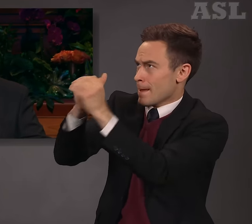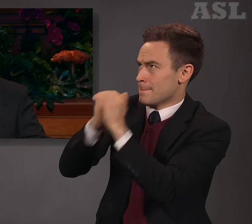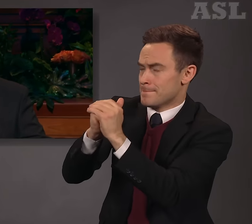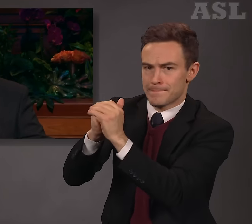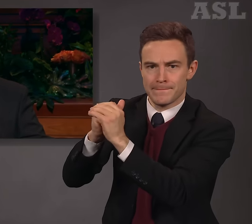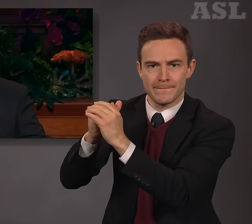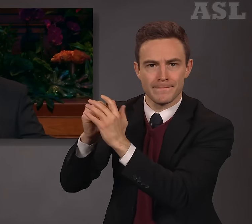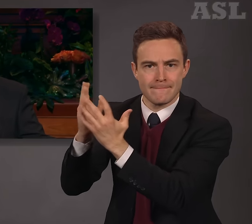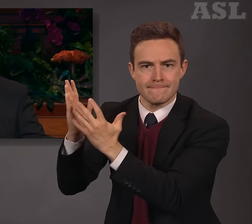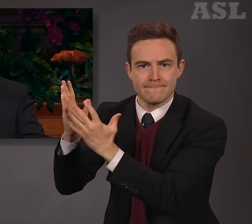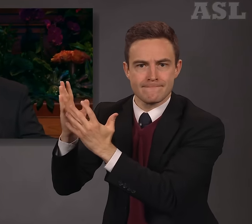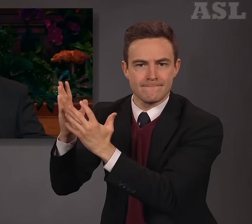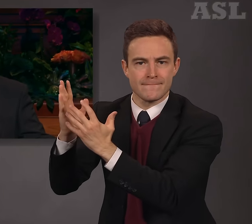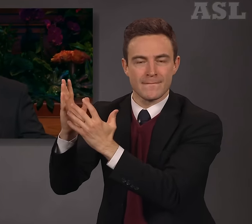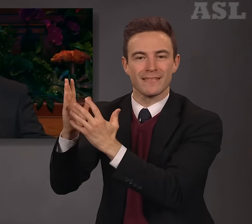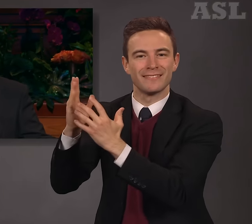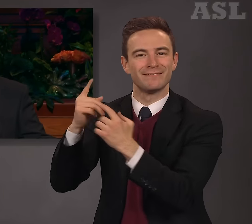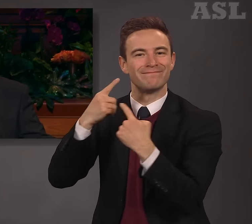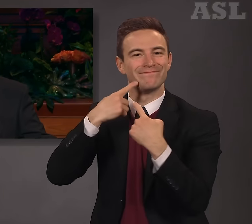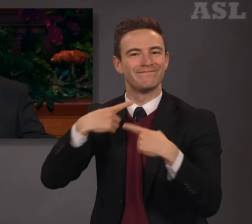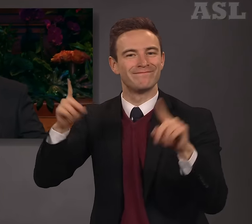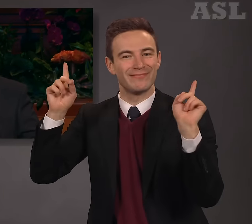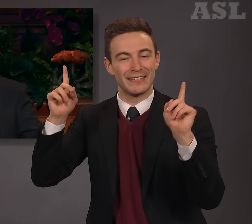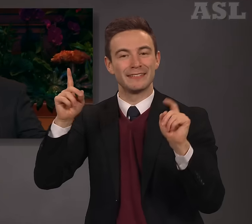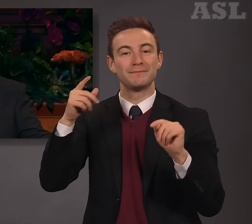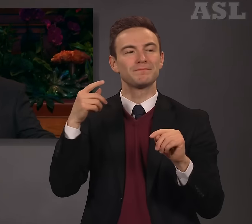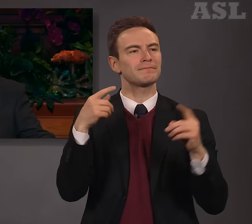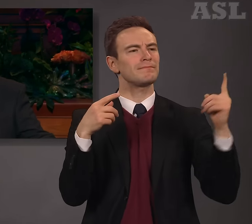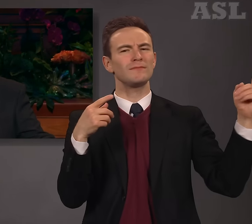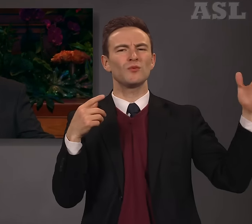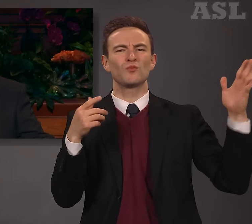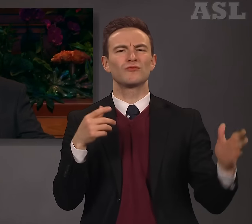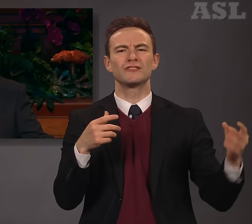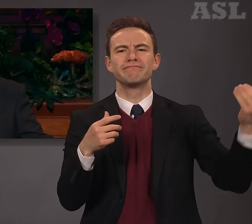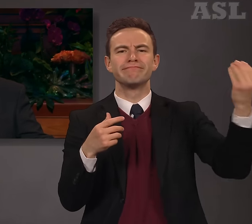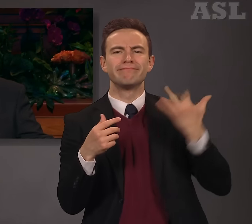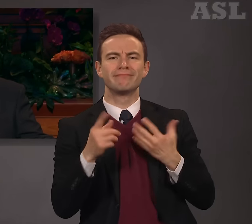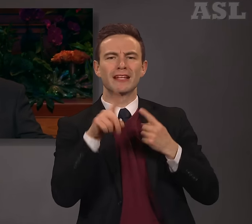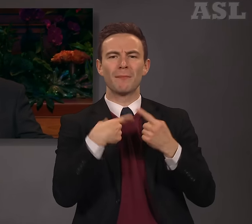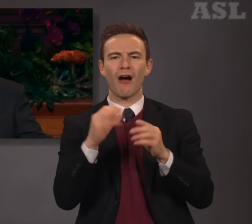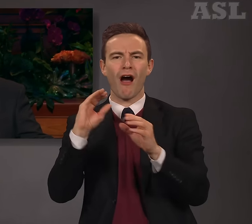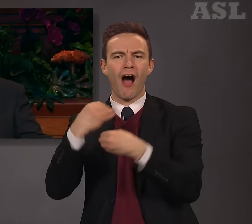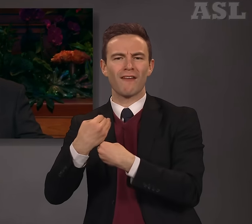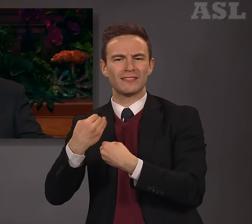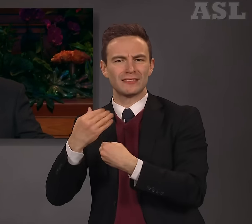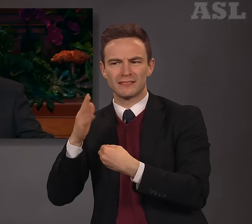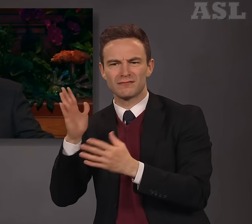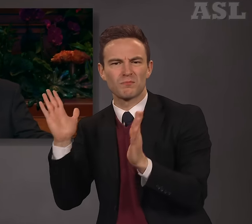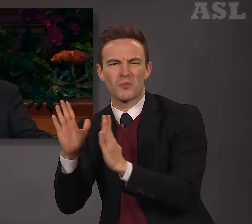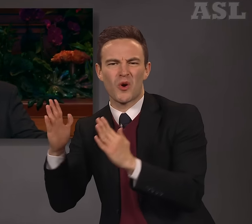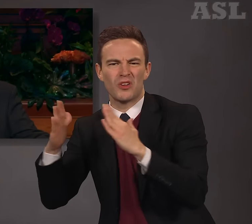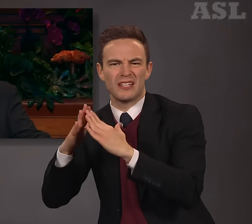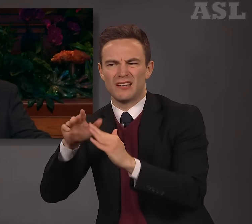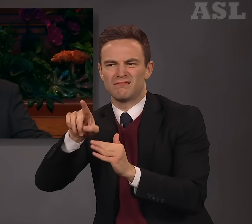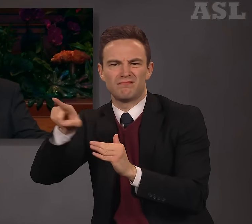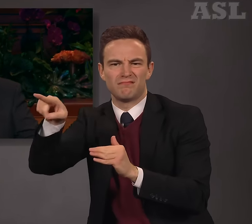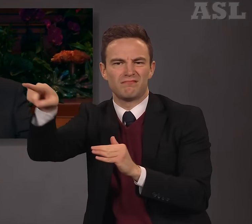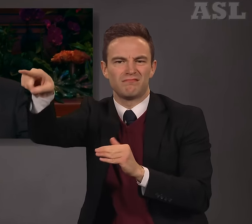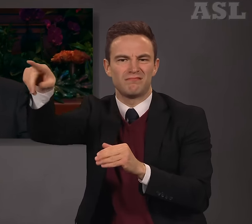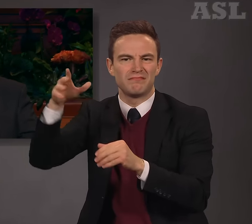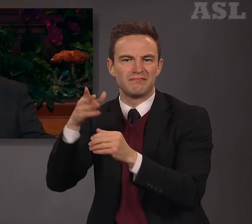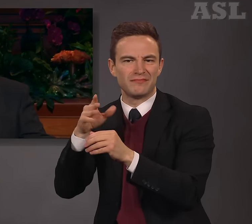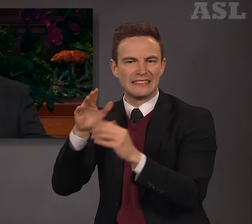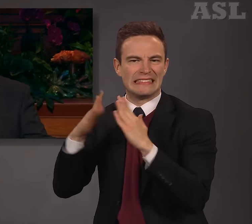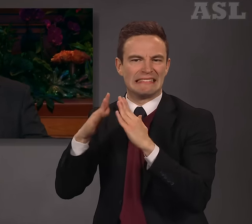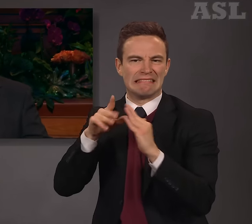prayer. Finally, someone told us about an office in a small town on the outskirts of the city where